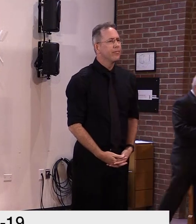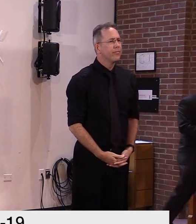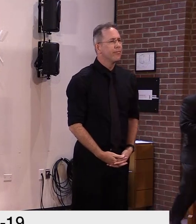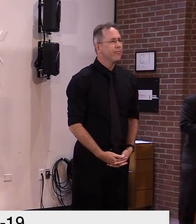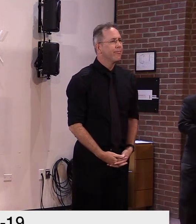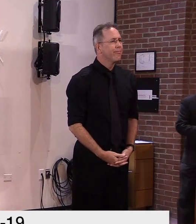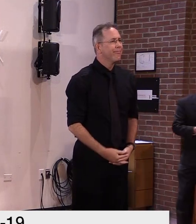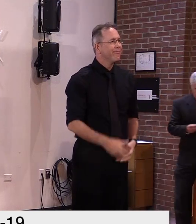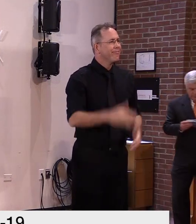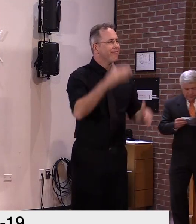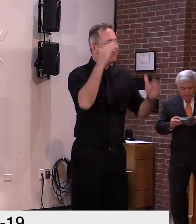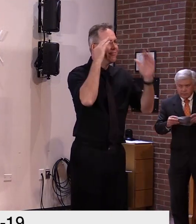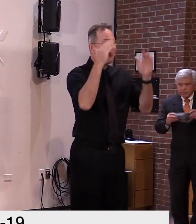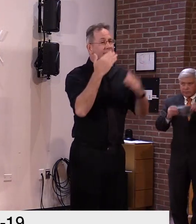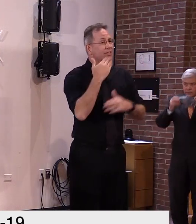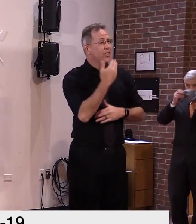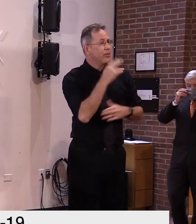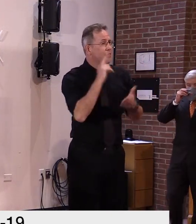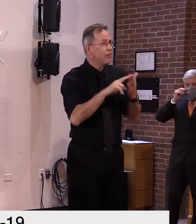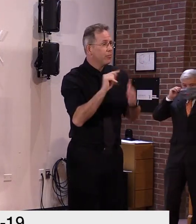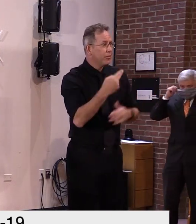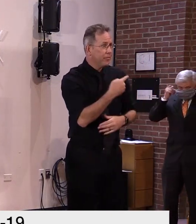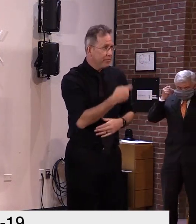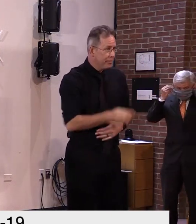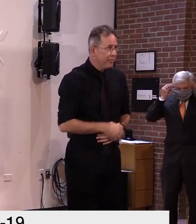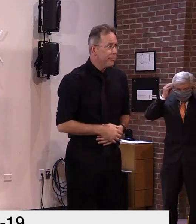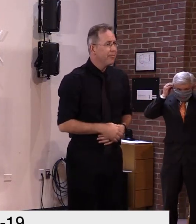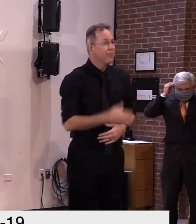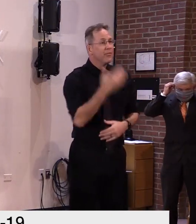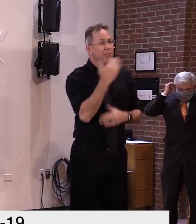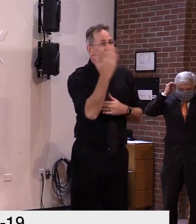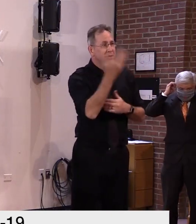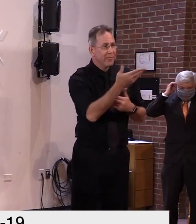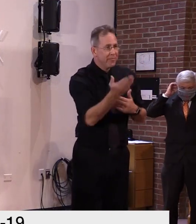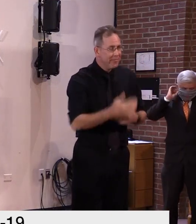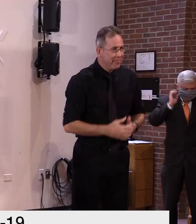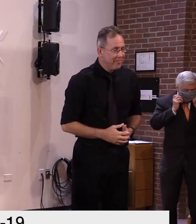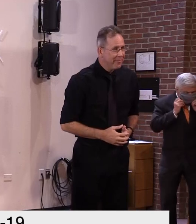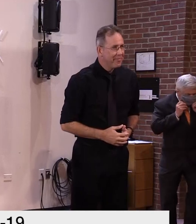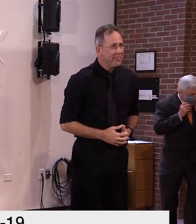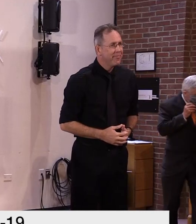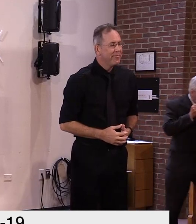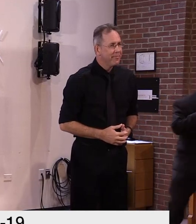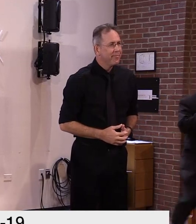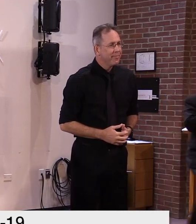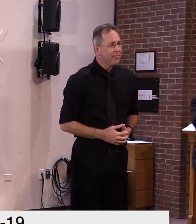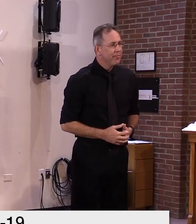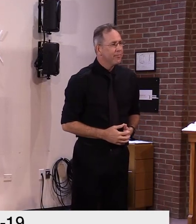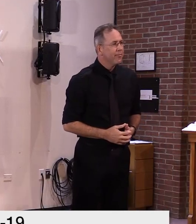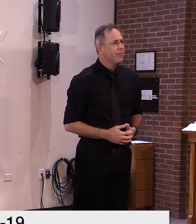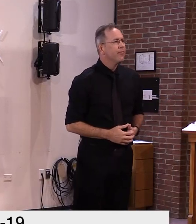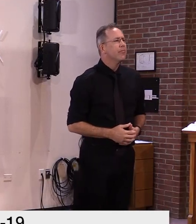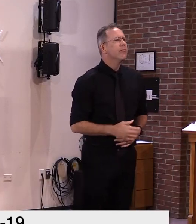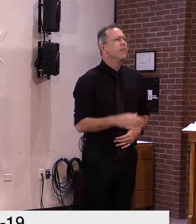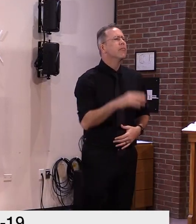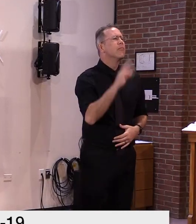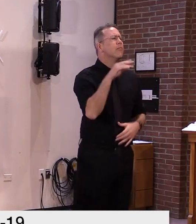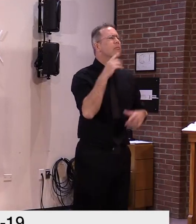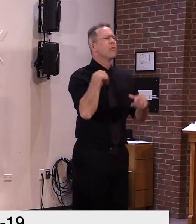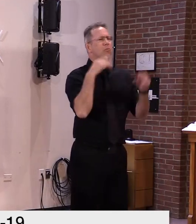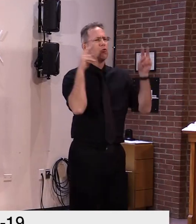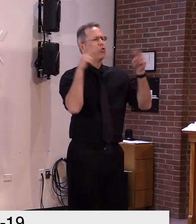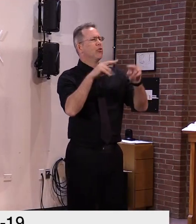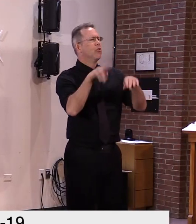Thank you, Secretary Smith, and good morning, everyone. This morning, we'll start with an overview of some of the national updates, then turn to our